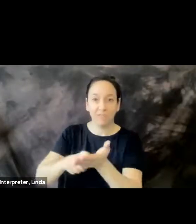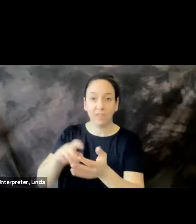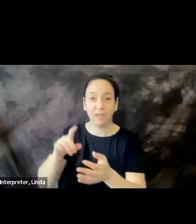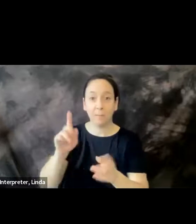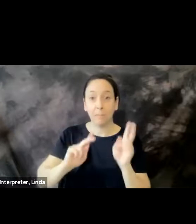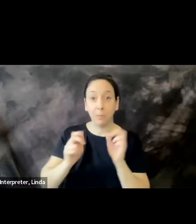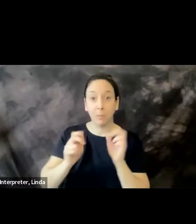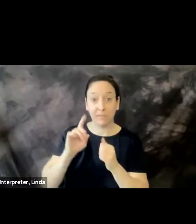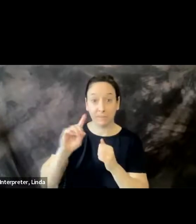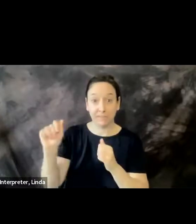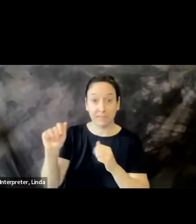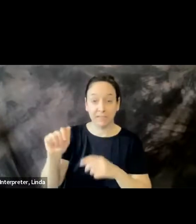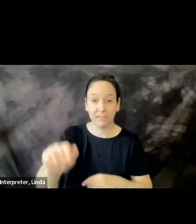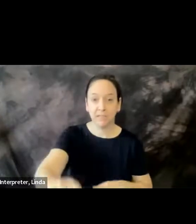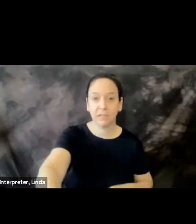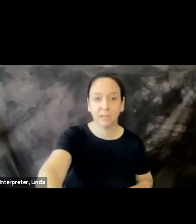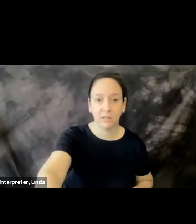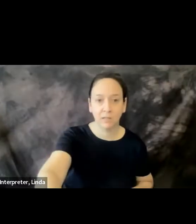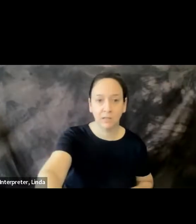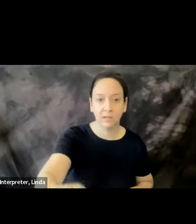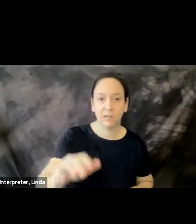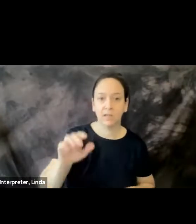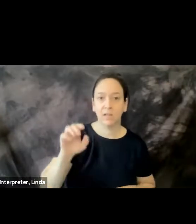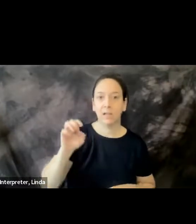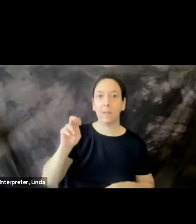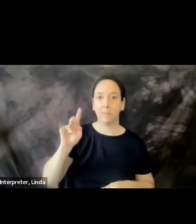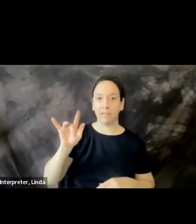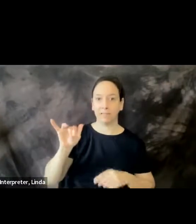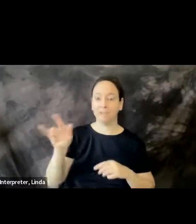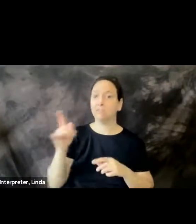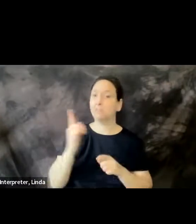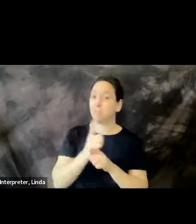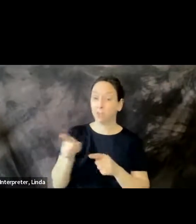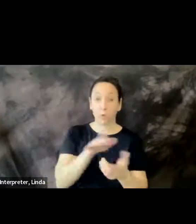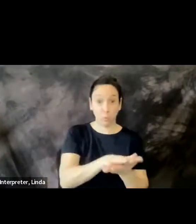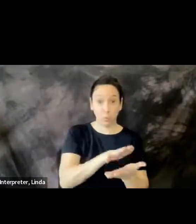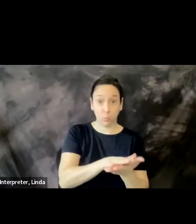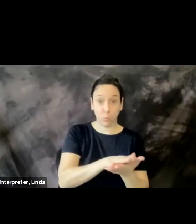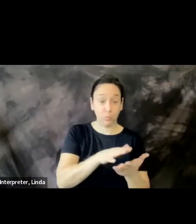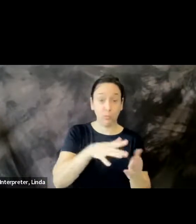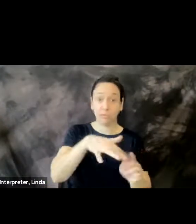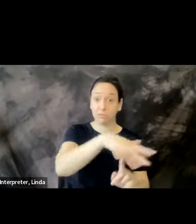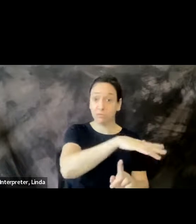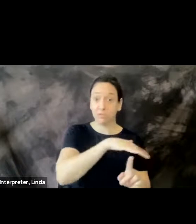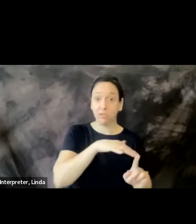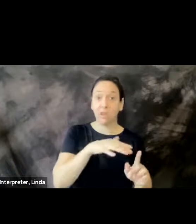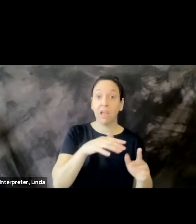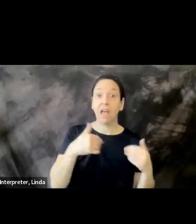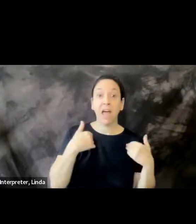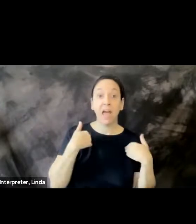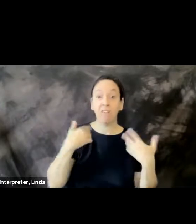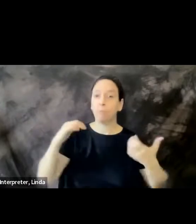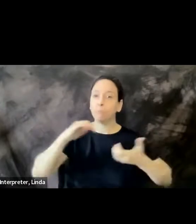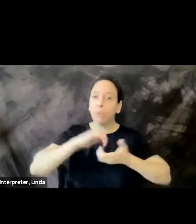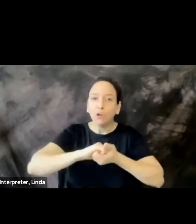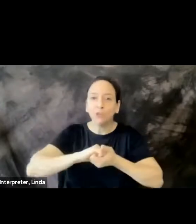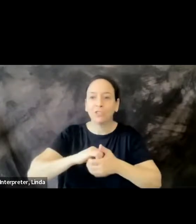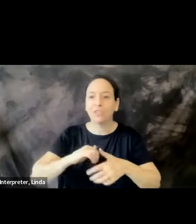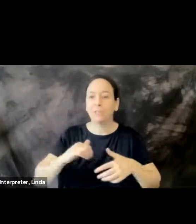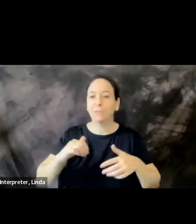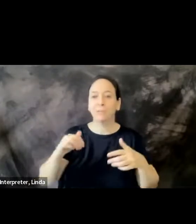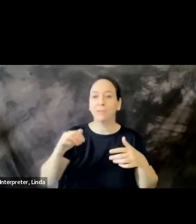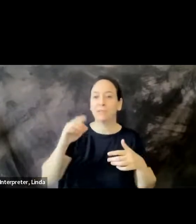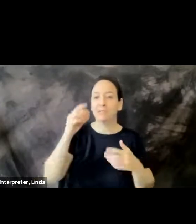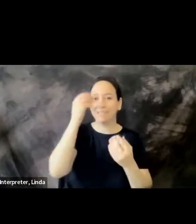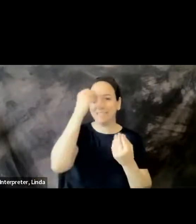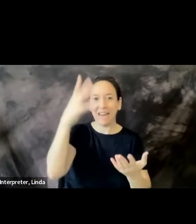about, a lot of this surveillance in schools criminalizes youth and involves partnerships with law enforcement and data sharing and